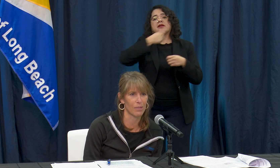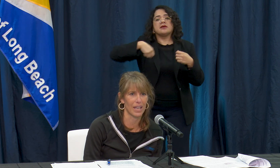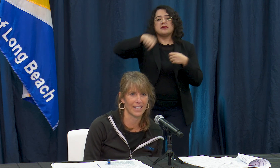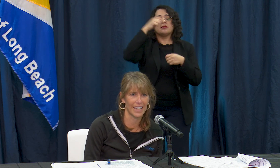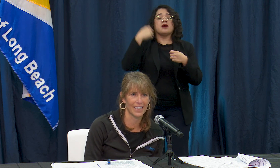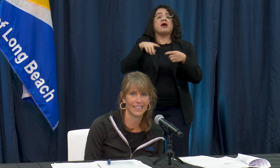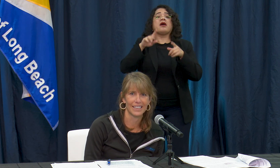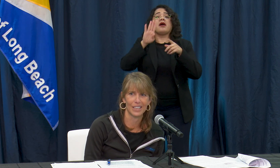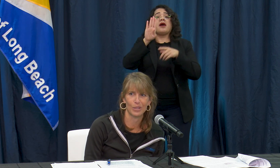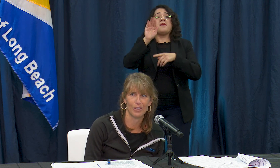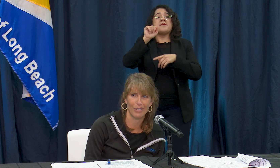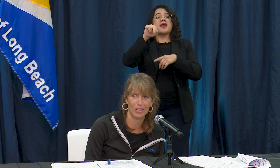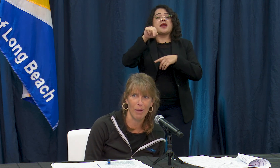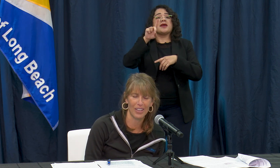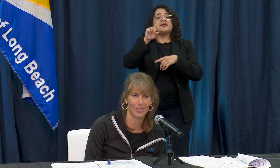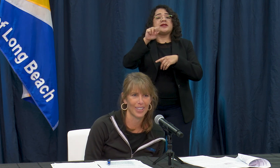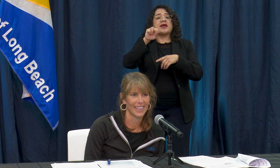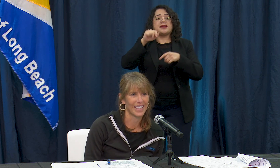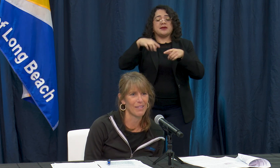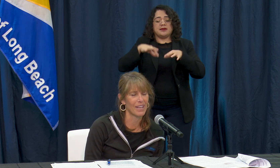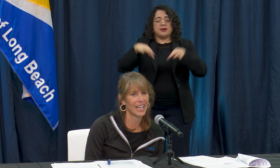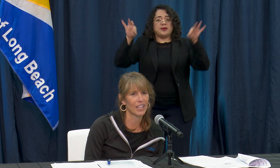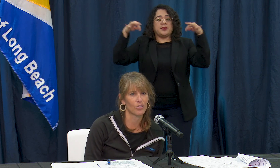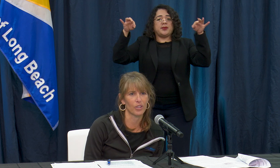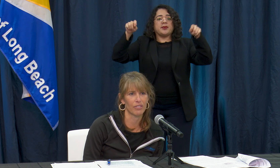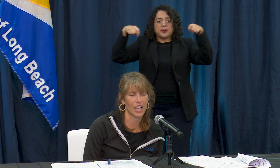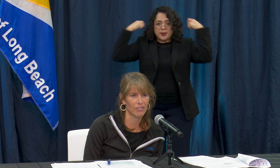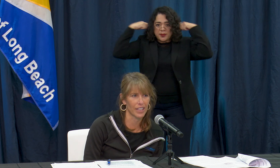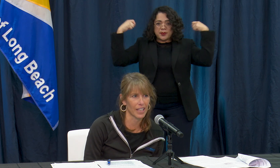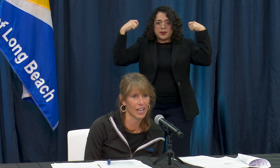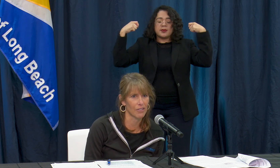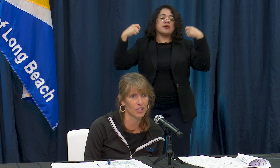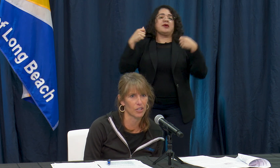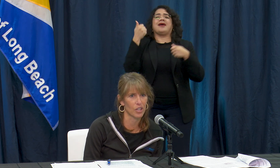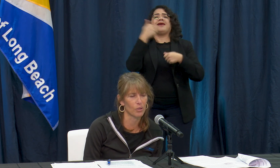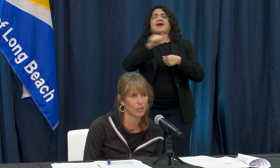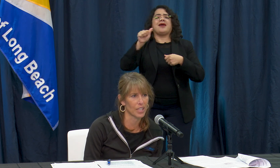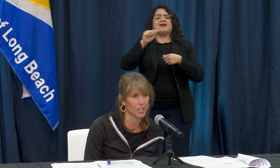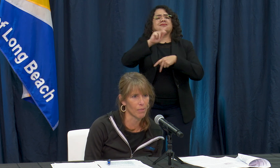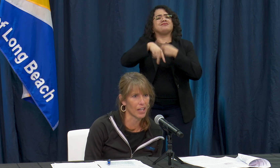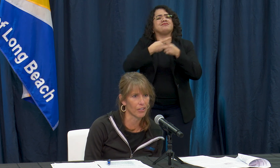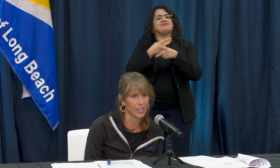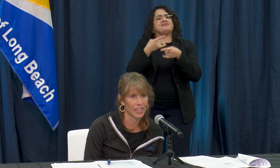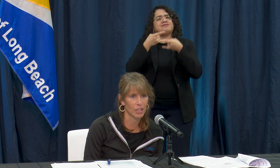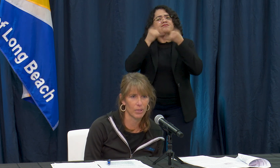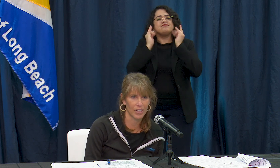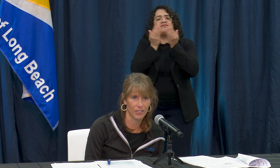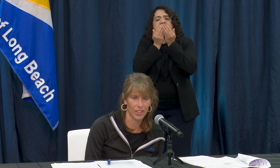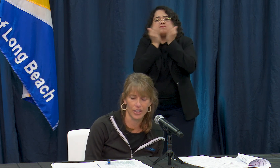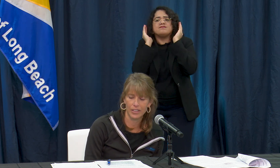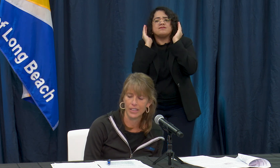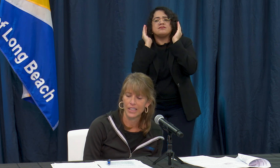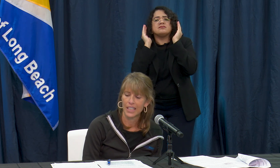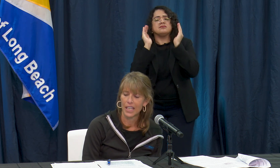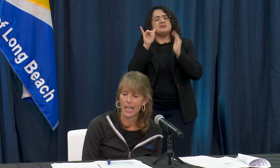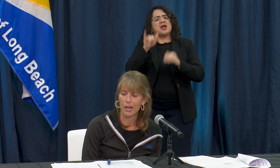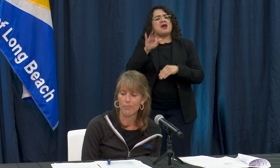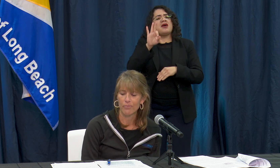how to make a bandana into a face mask. Any sort of covering that covers your nose and your mouth can be